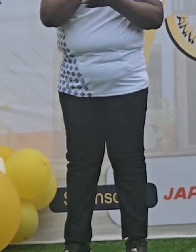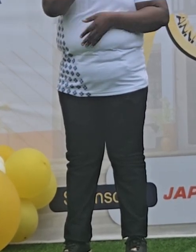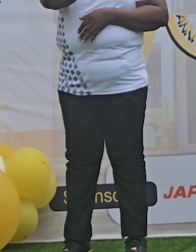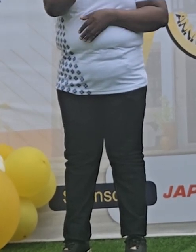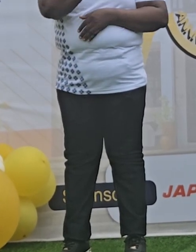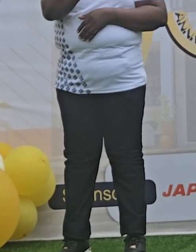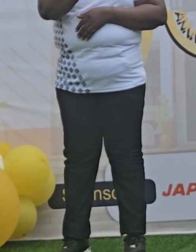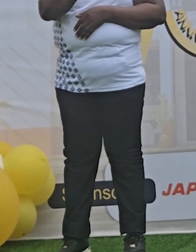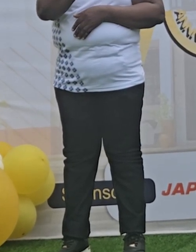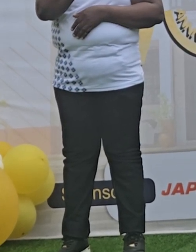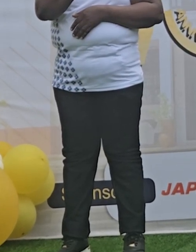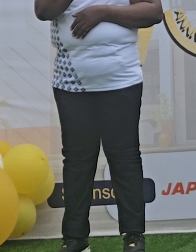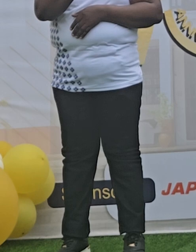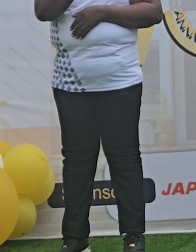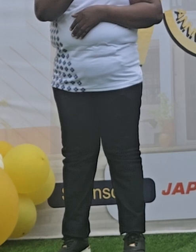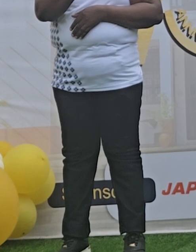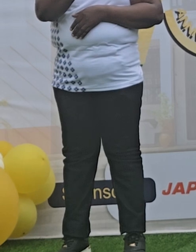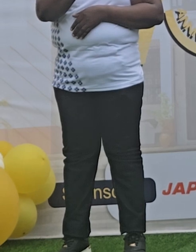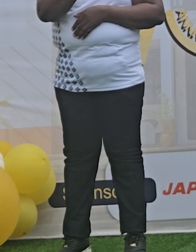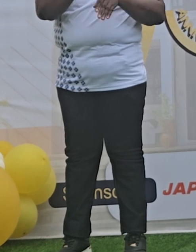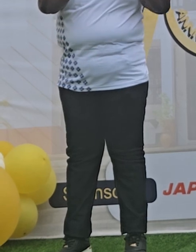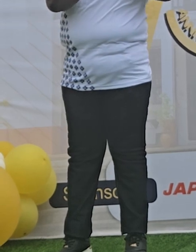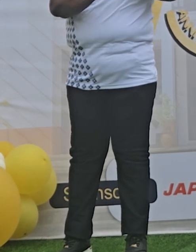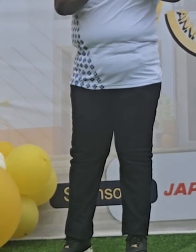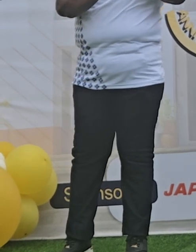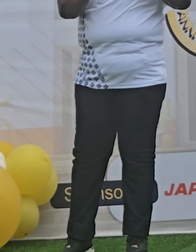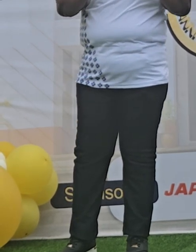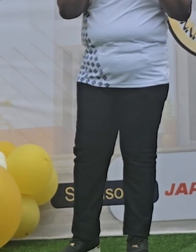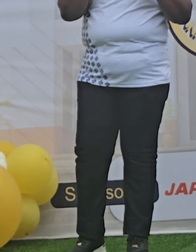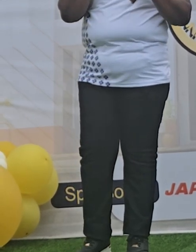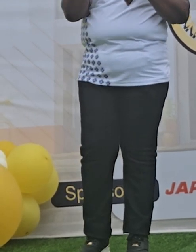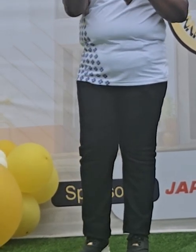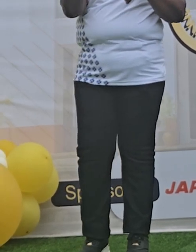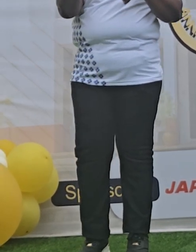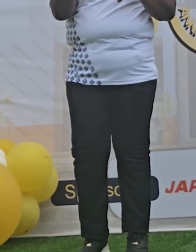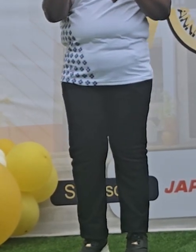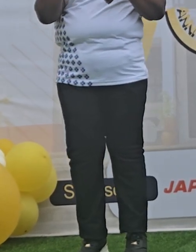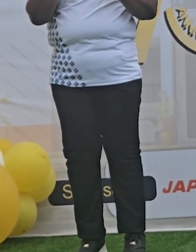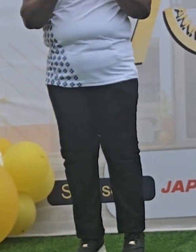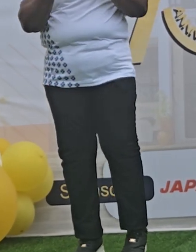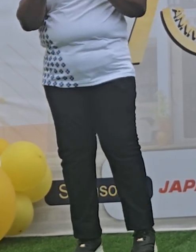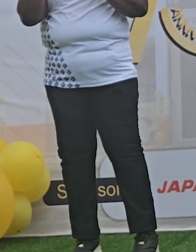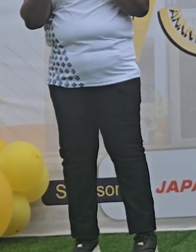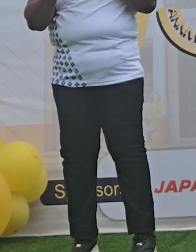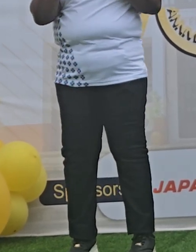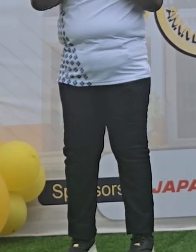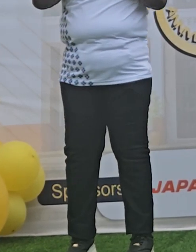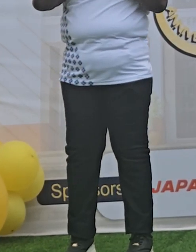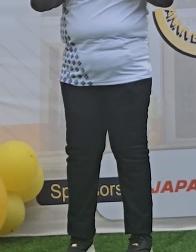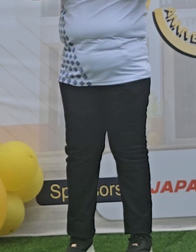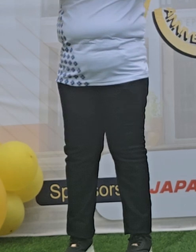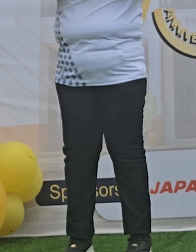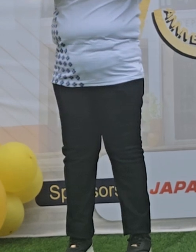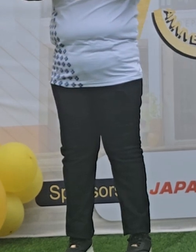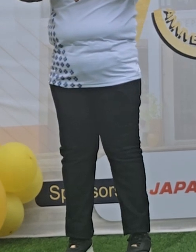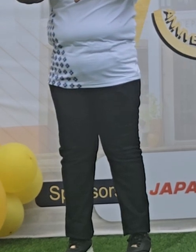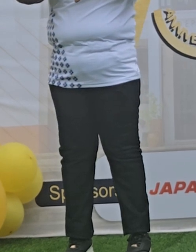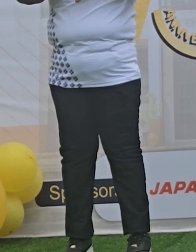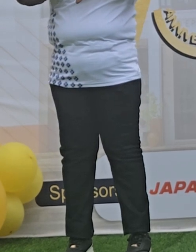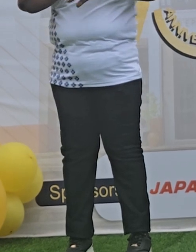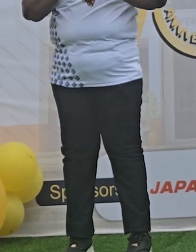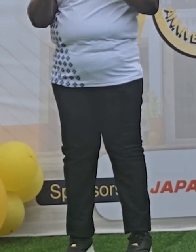itself, was under the tutelage of University of London. So in the first decade,